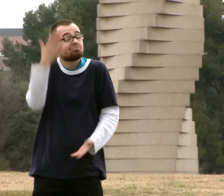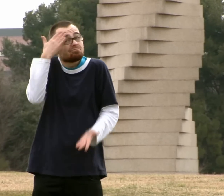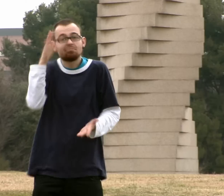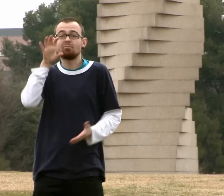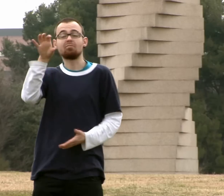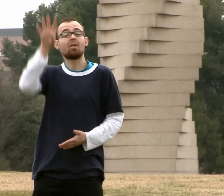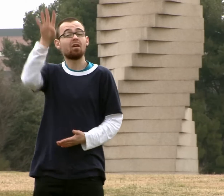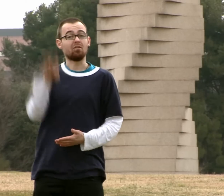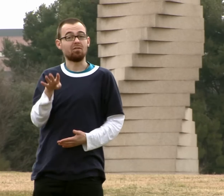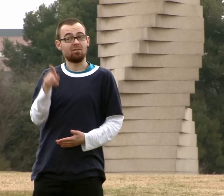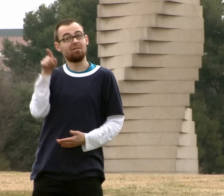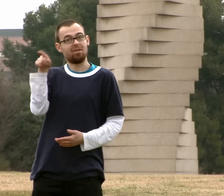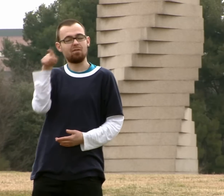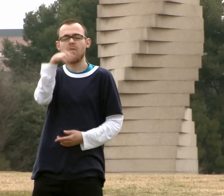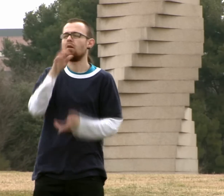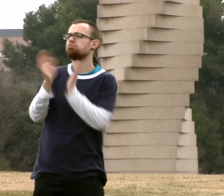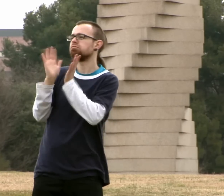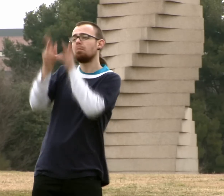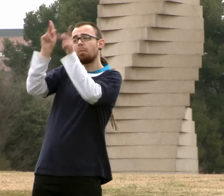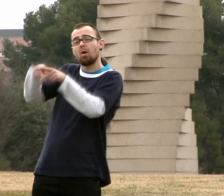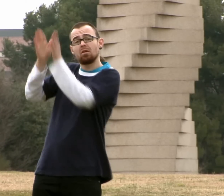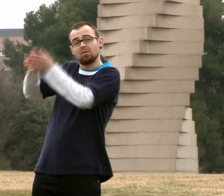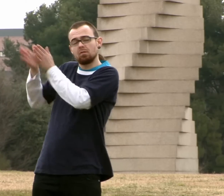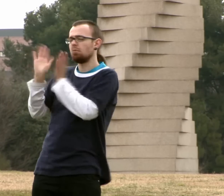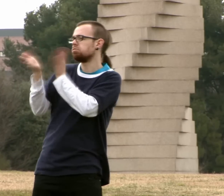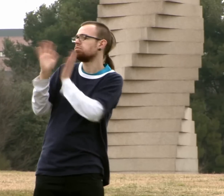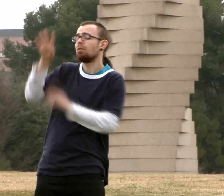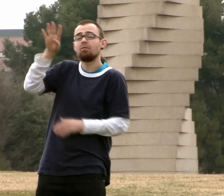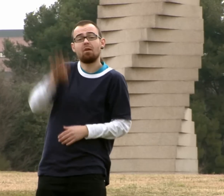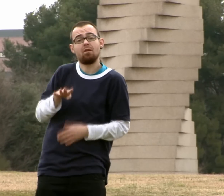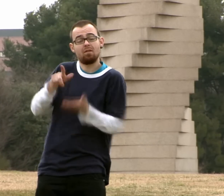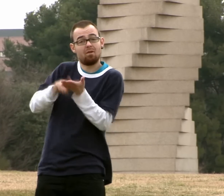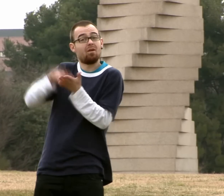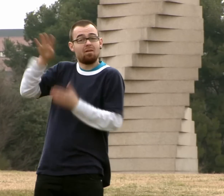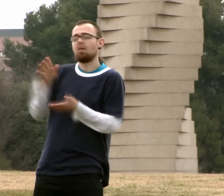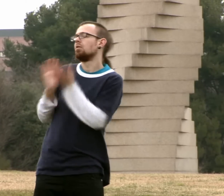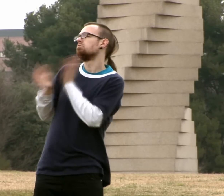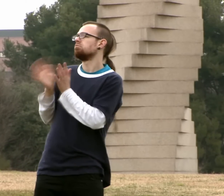In Catalonia, for example, always ask to be spoken to also in Catalan. Don't be left out.